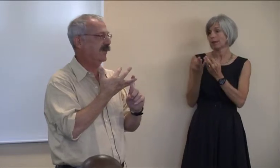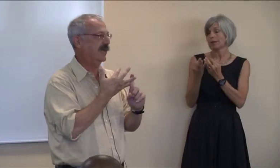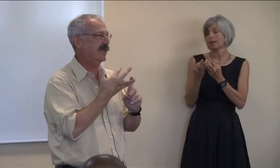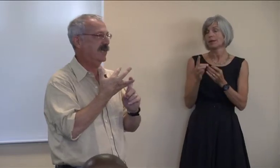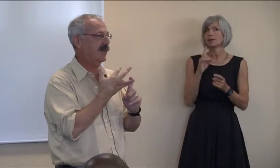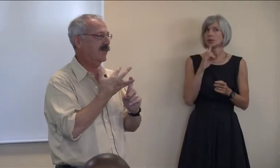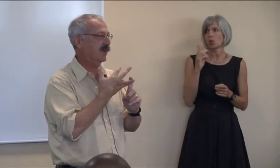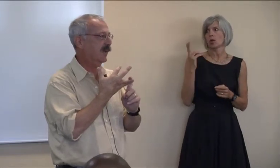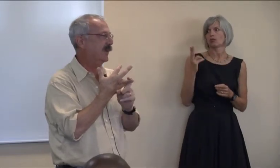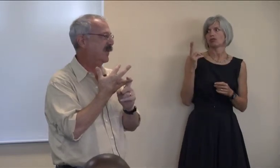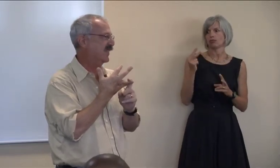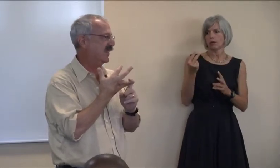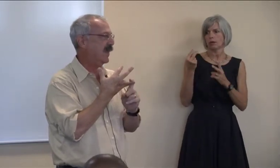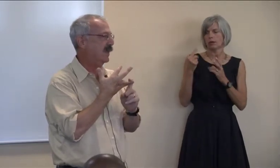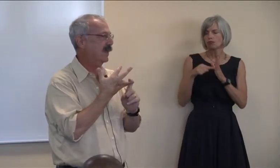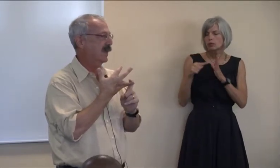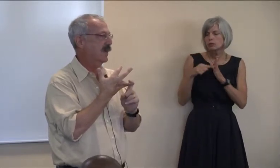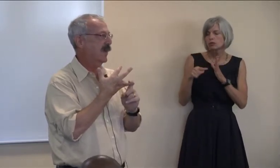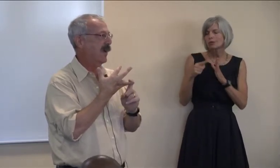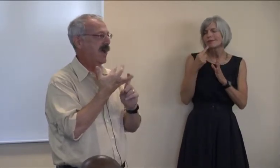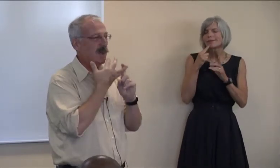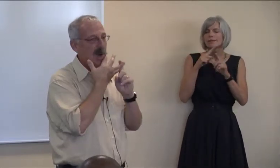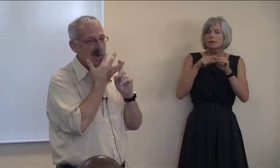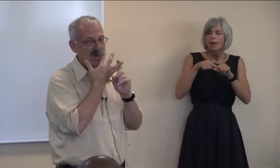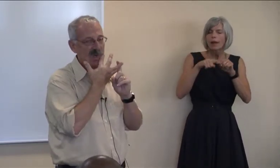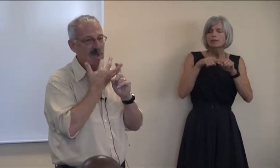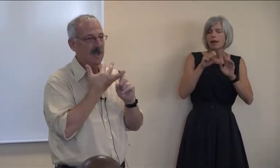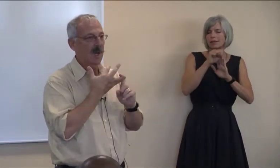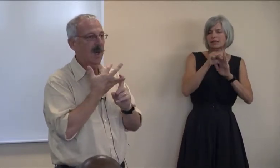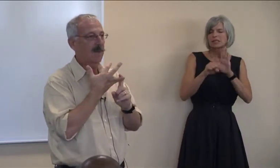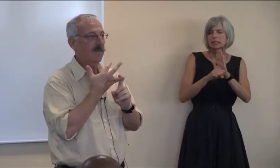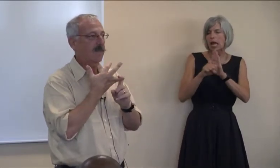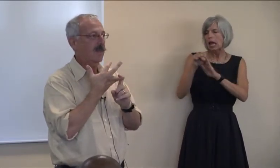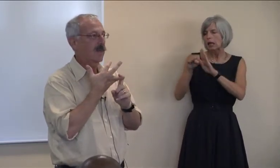The historical story is intriguing. It differs a little bit by state, but by and large,